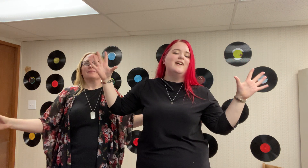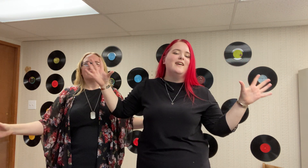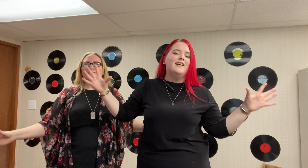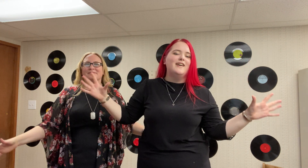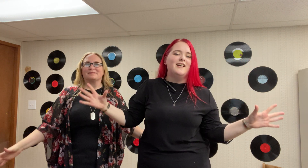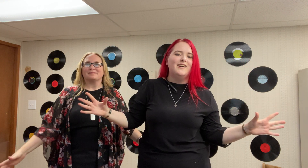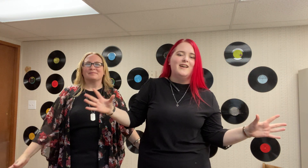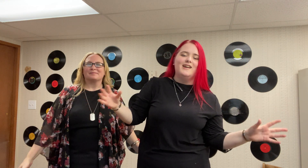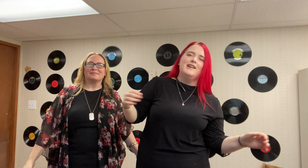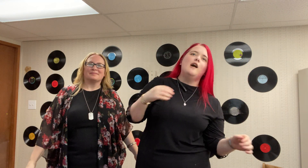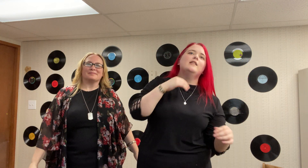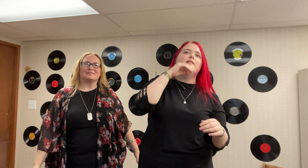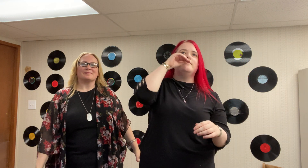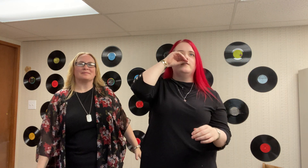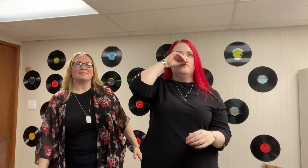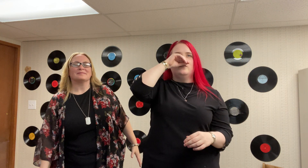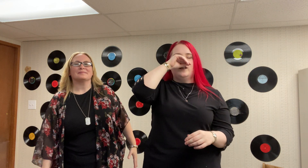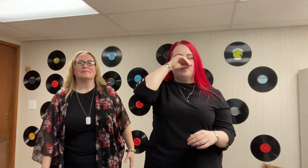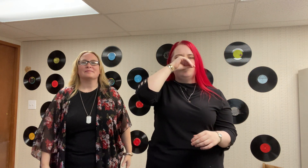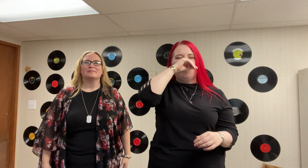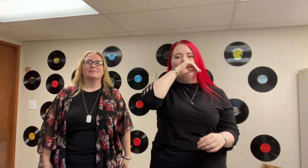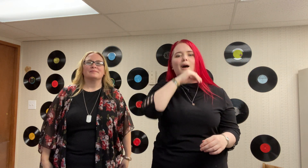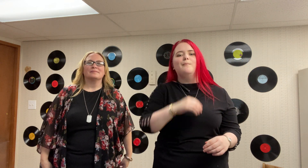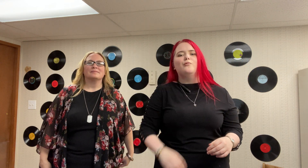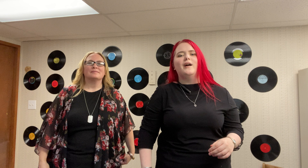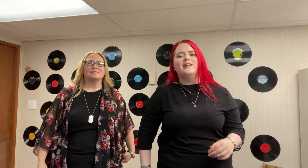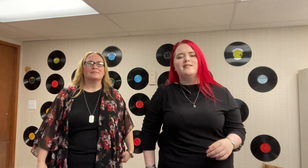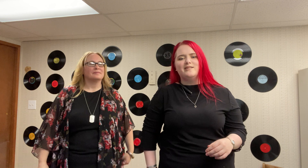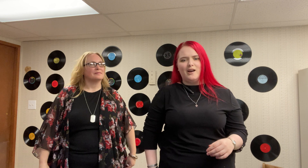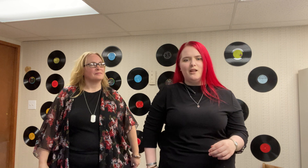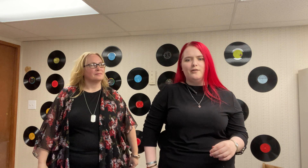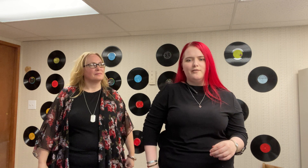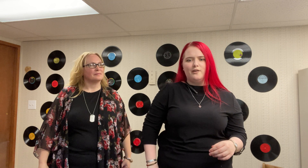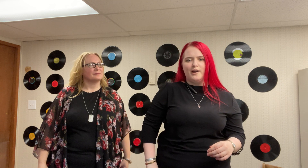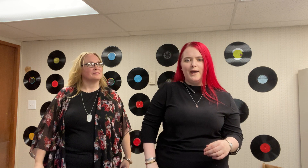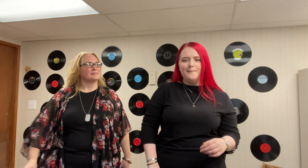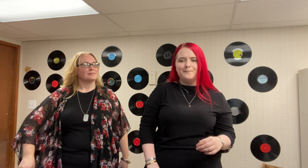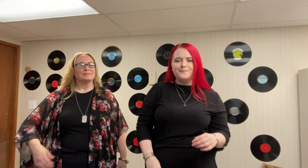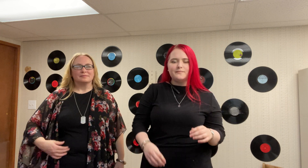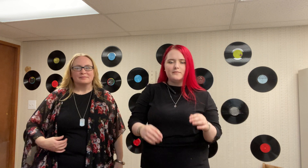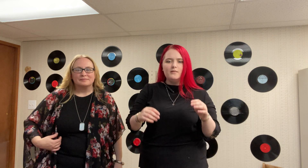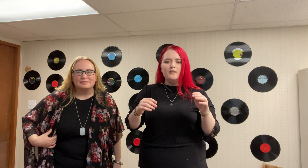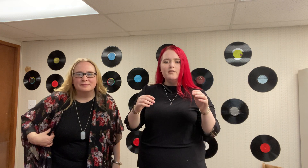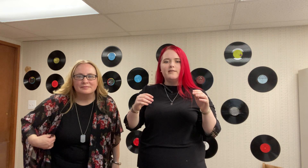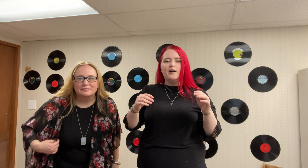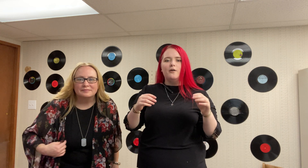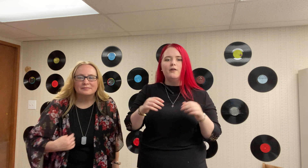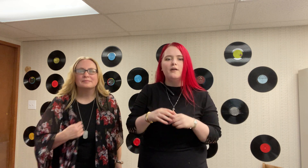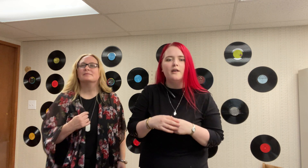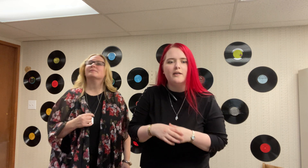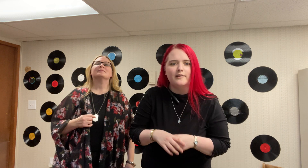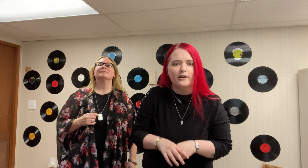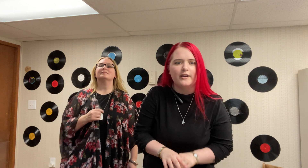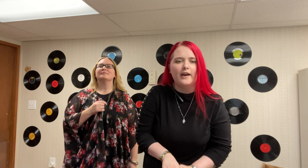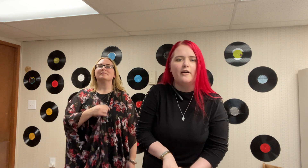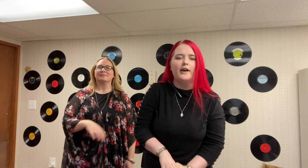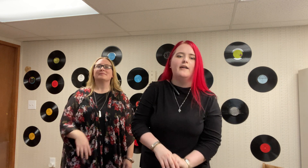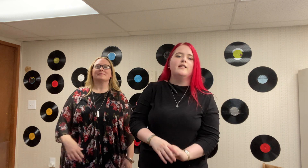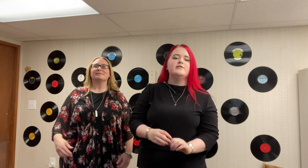awake. Now let's start at brightest colors, okay? So, is that okay? Okay, let's try